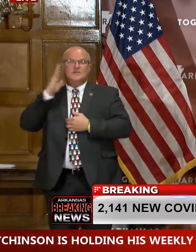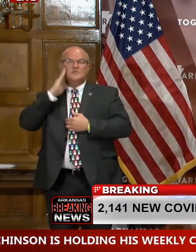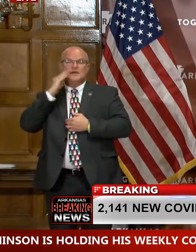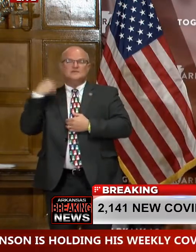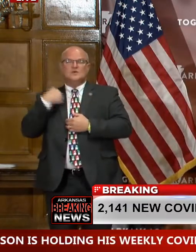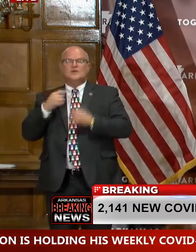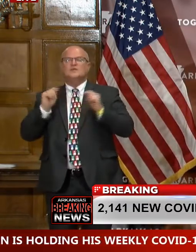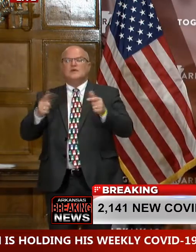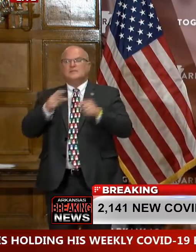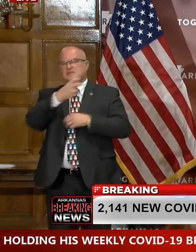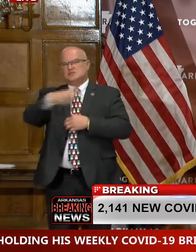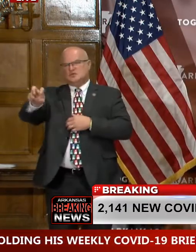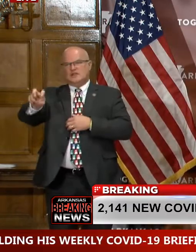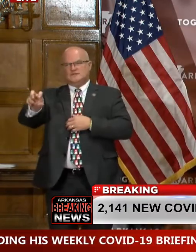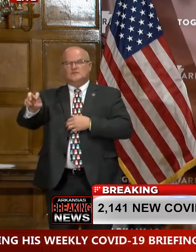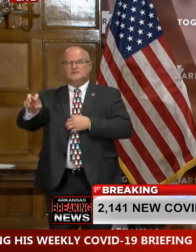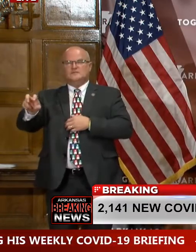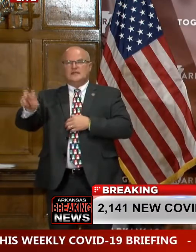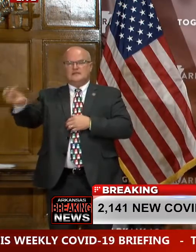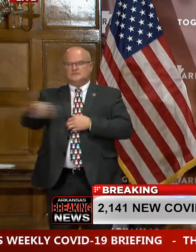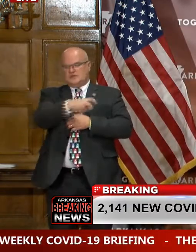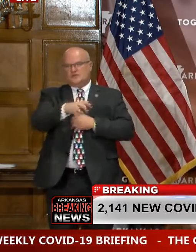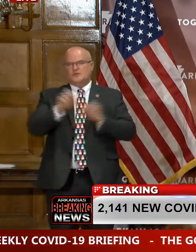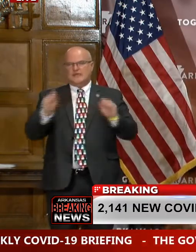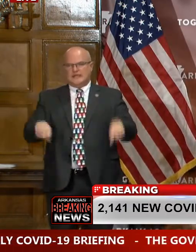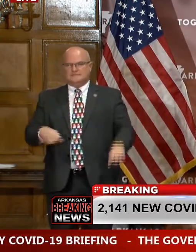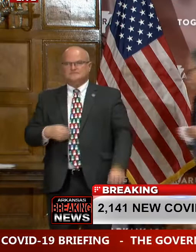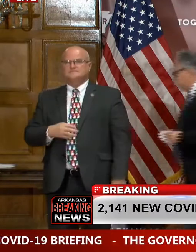rapidly transfer to and from.